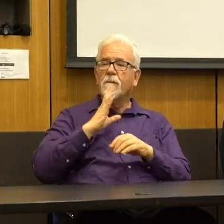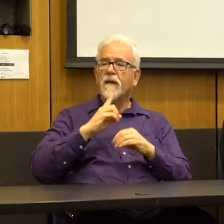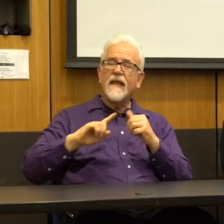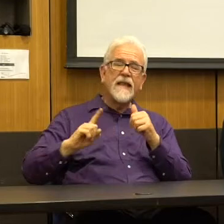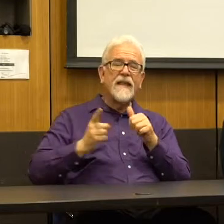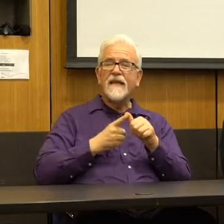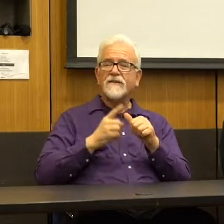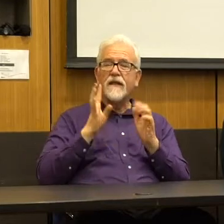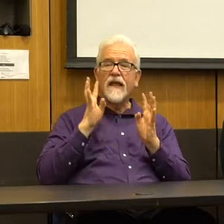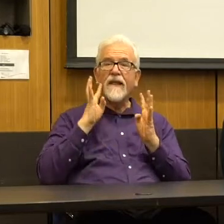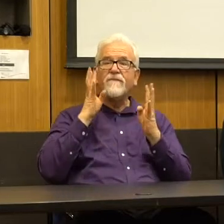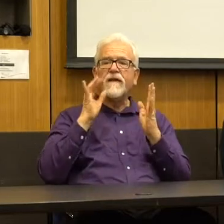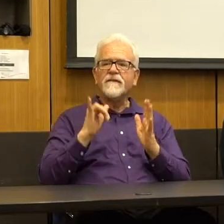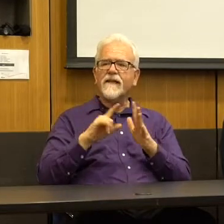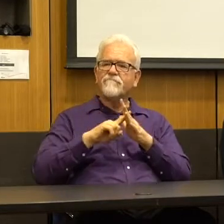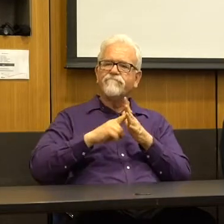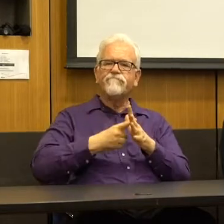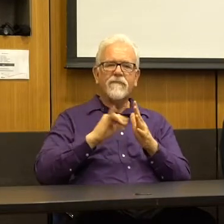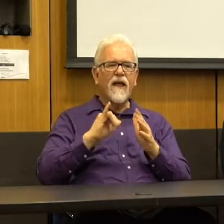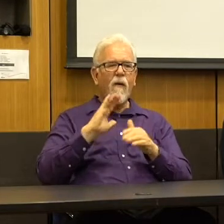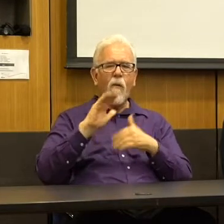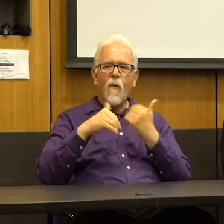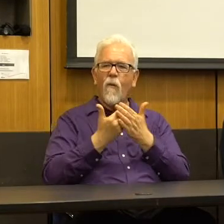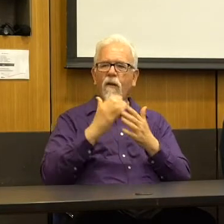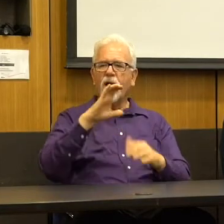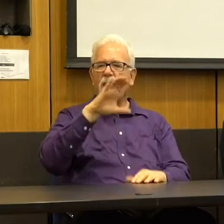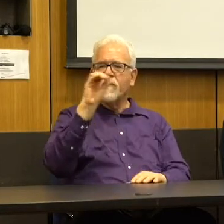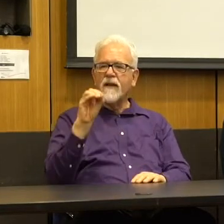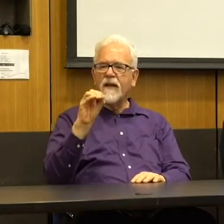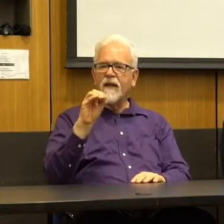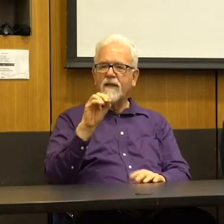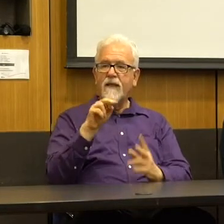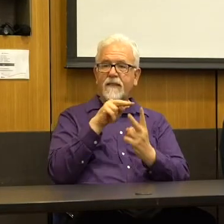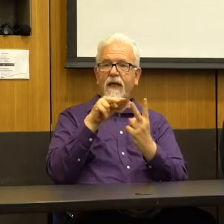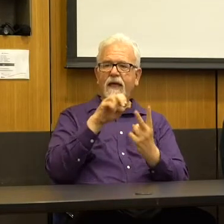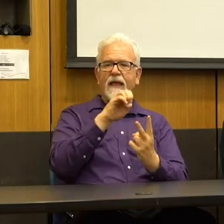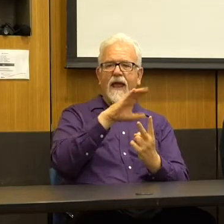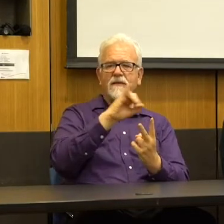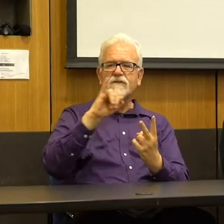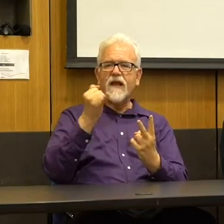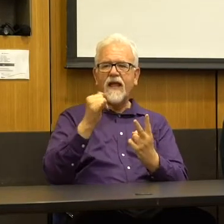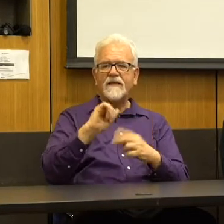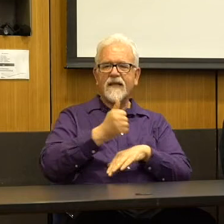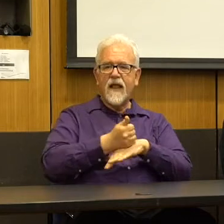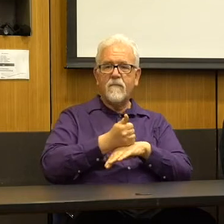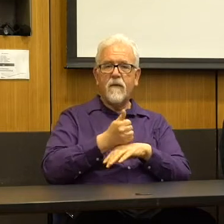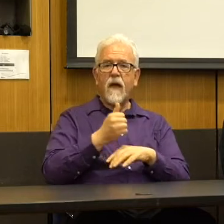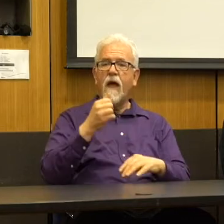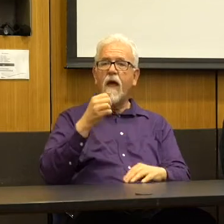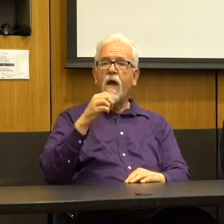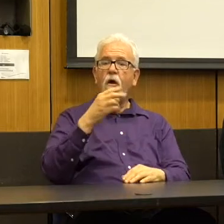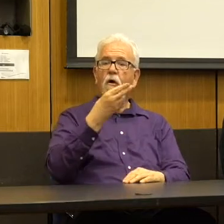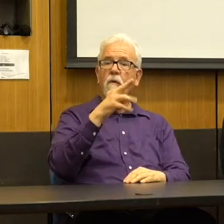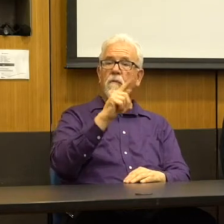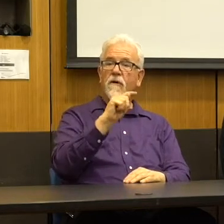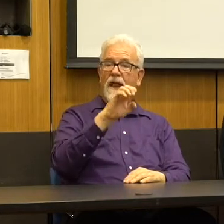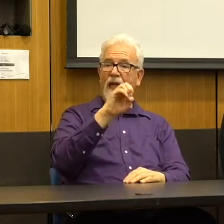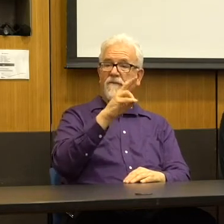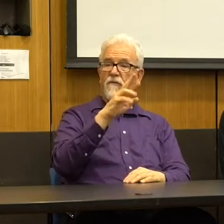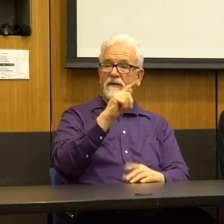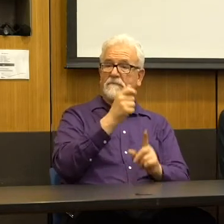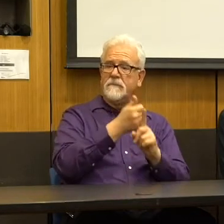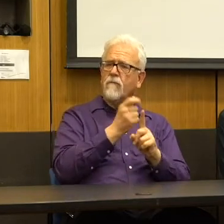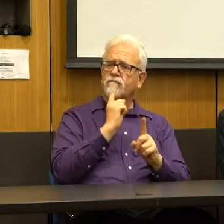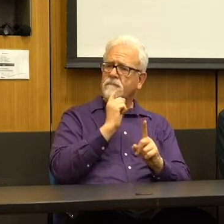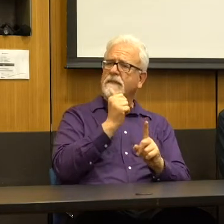that kicked off that whole company that they set up. And Herbert Everest himself was a disabled